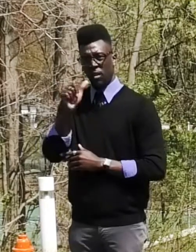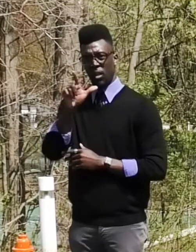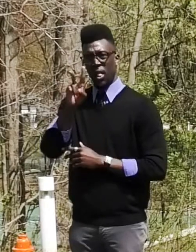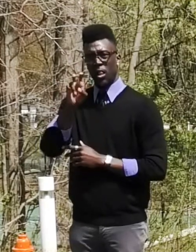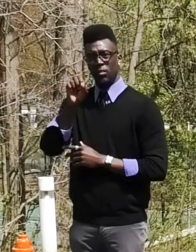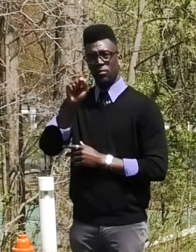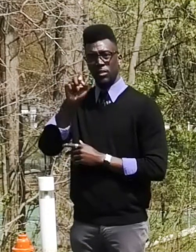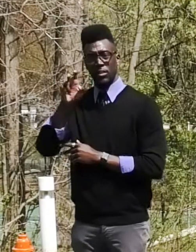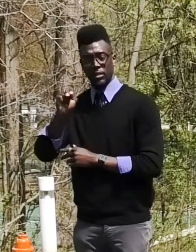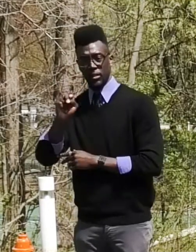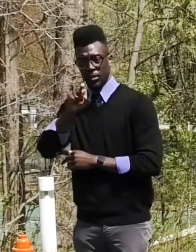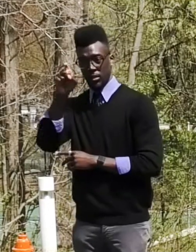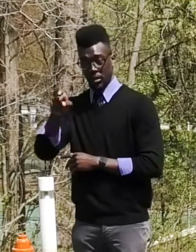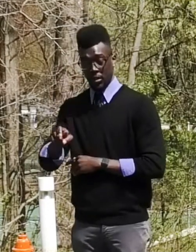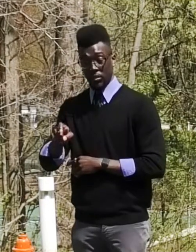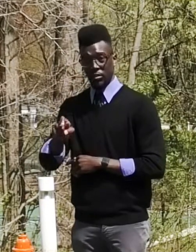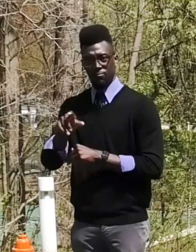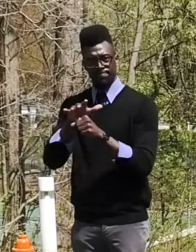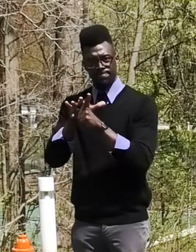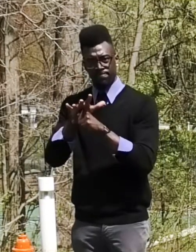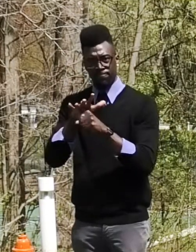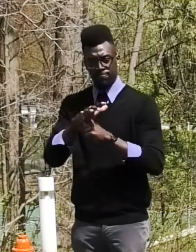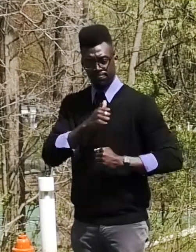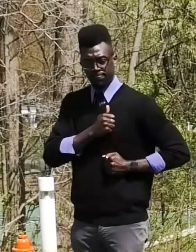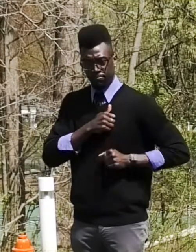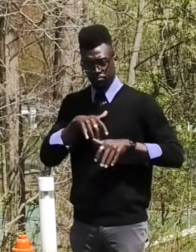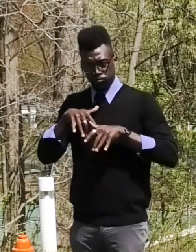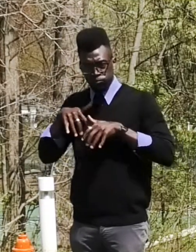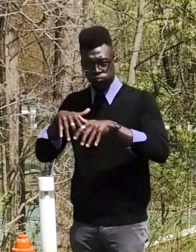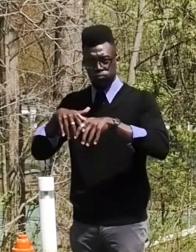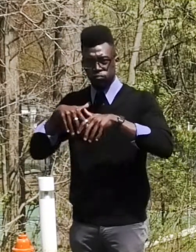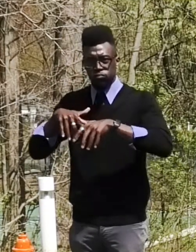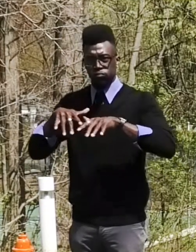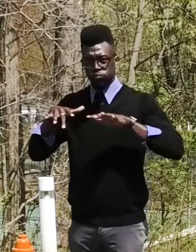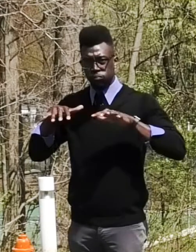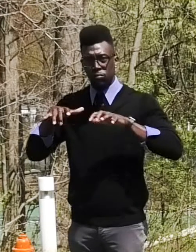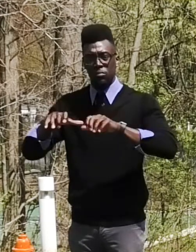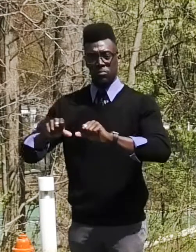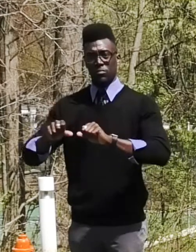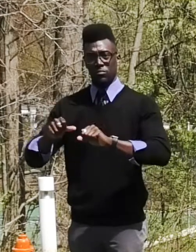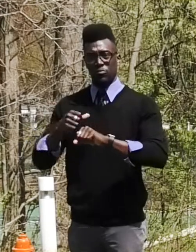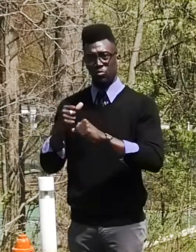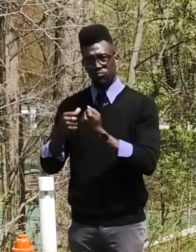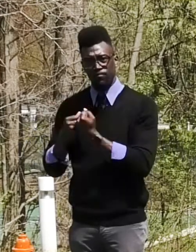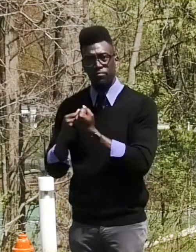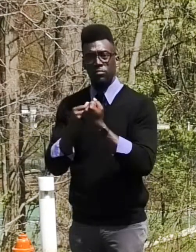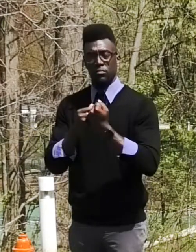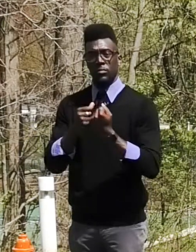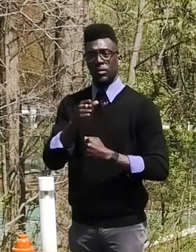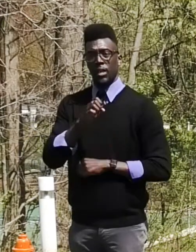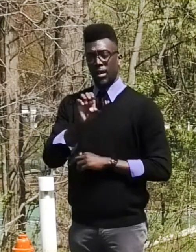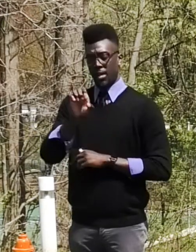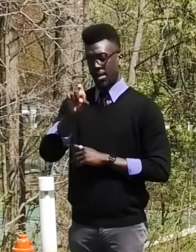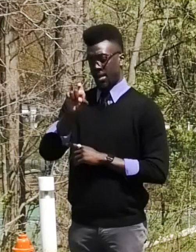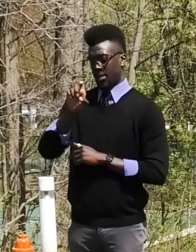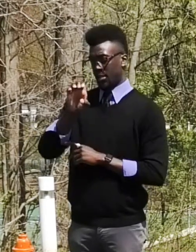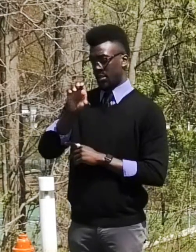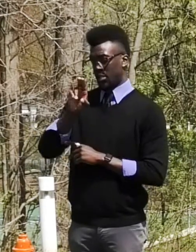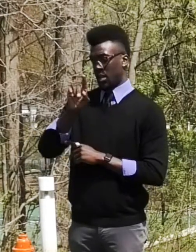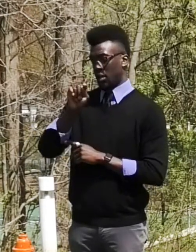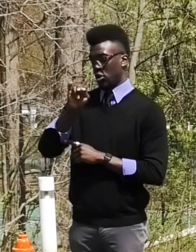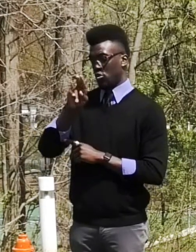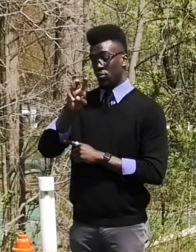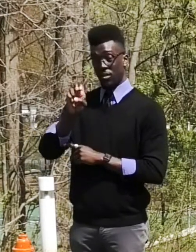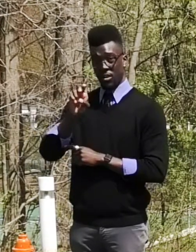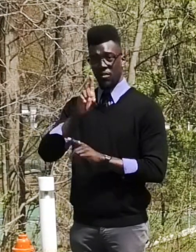with enough troops and force to enforce the executive order that was issued by